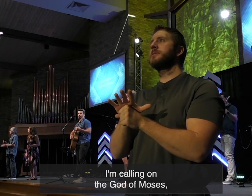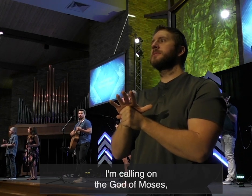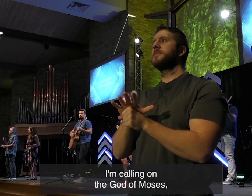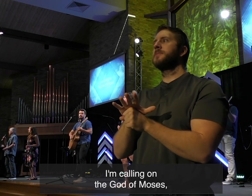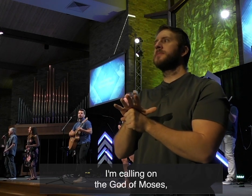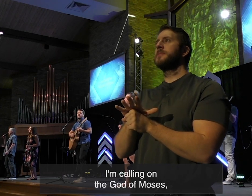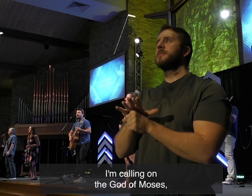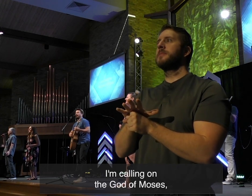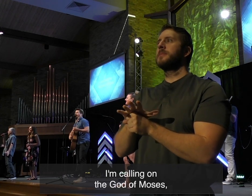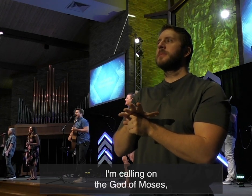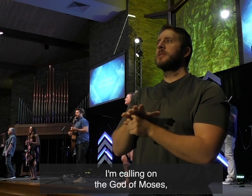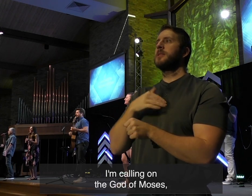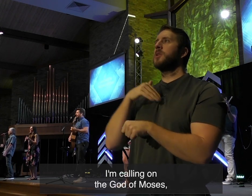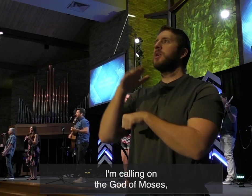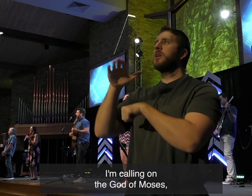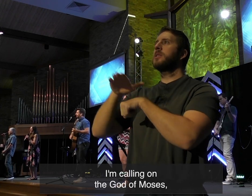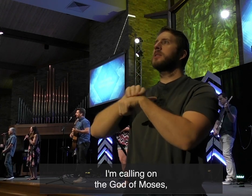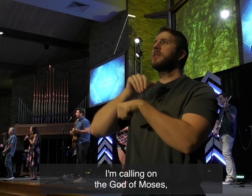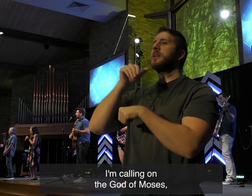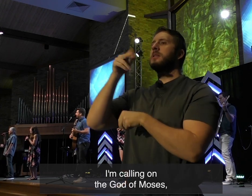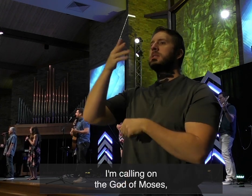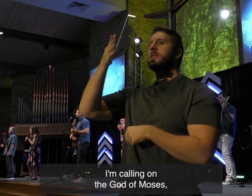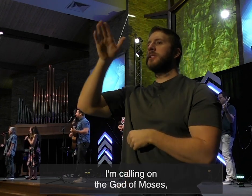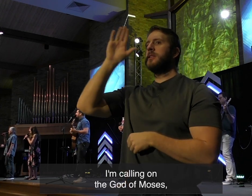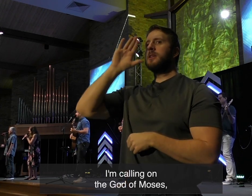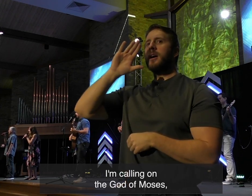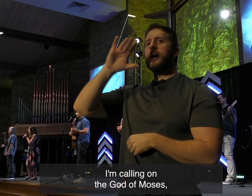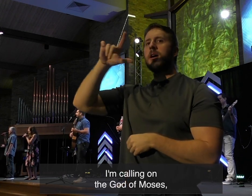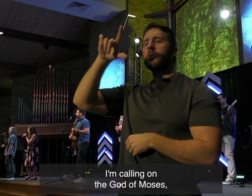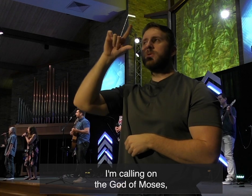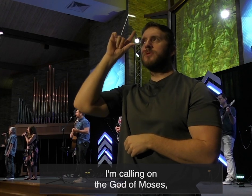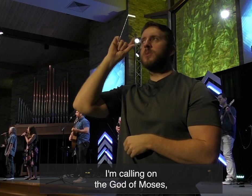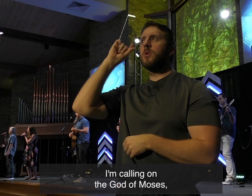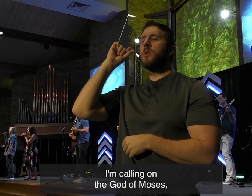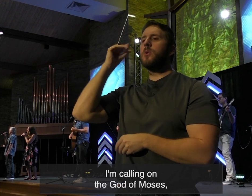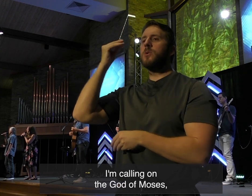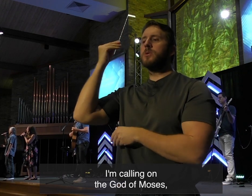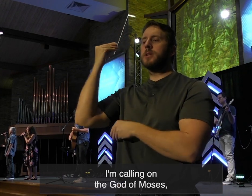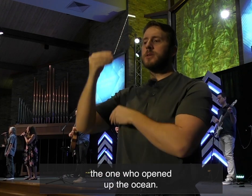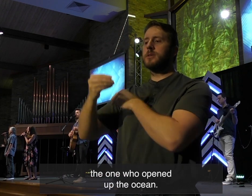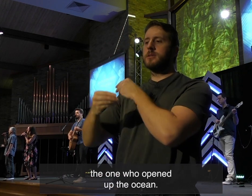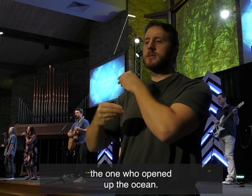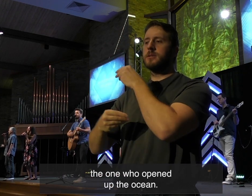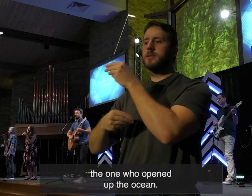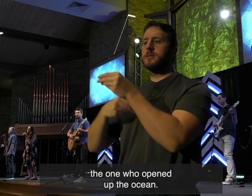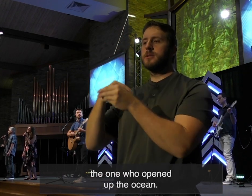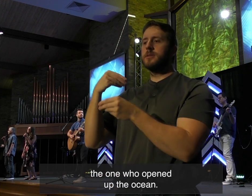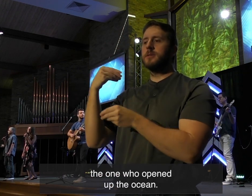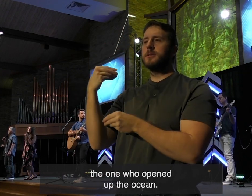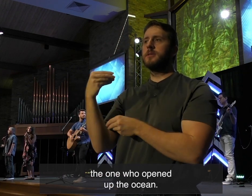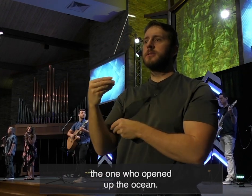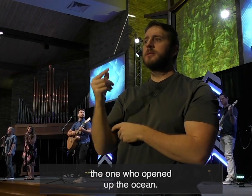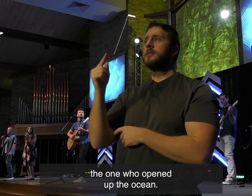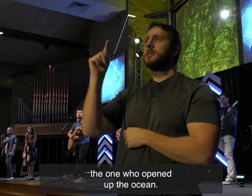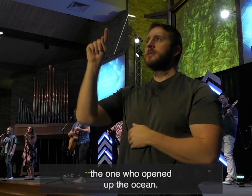covenant. I'm calling on the God of Moses,